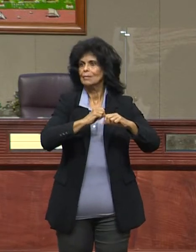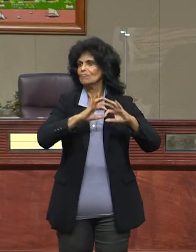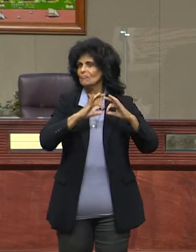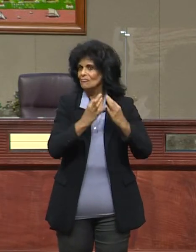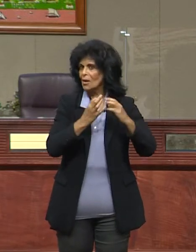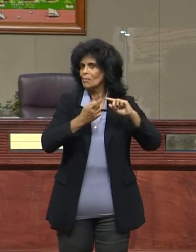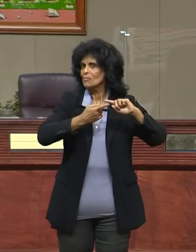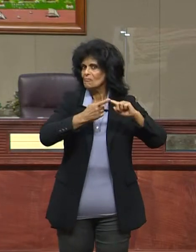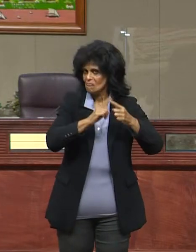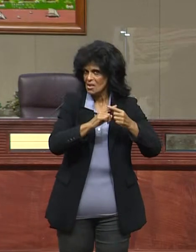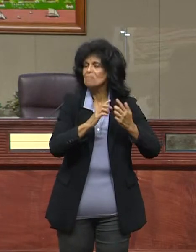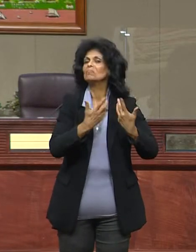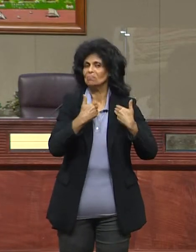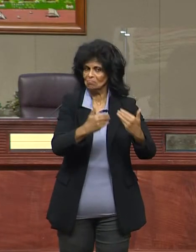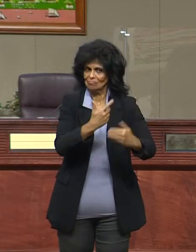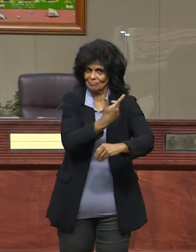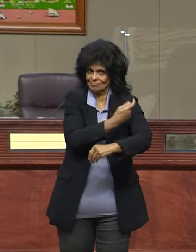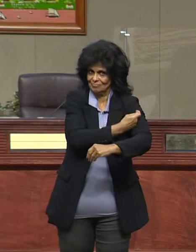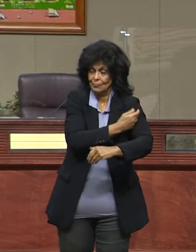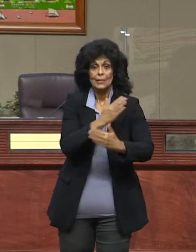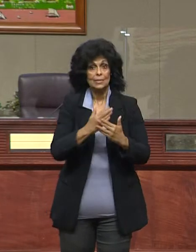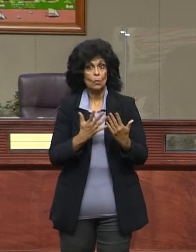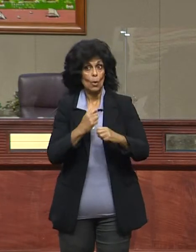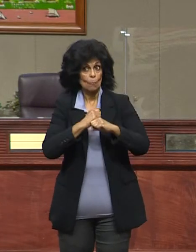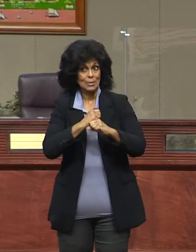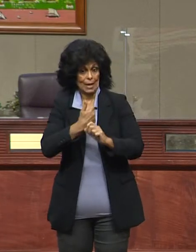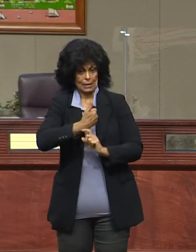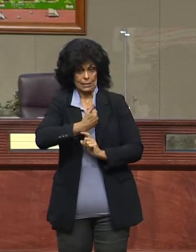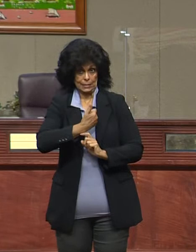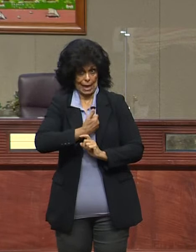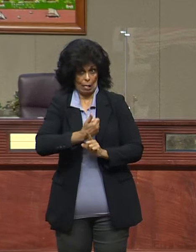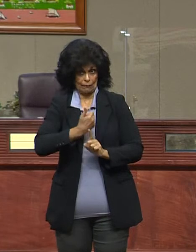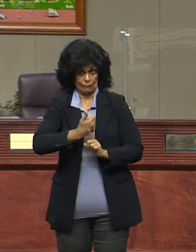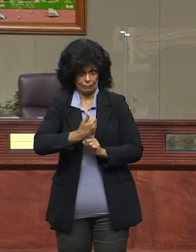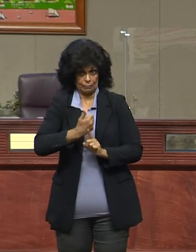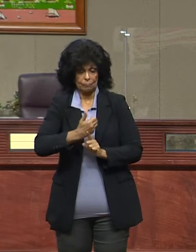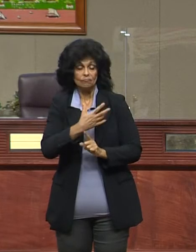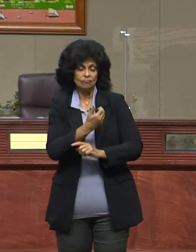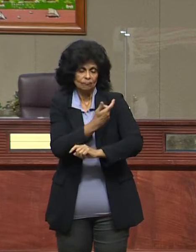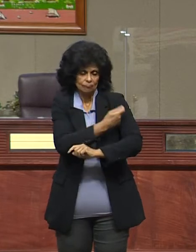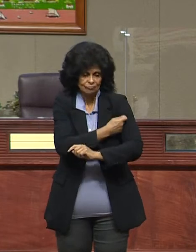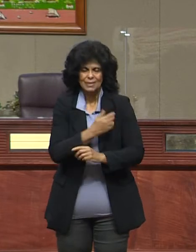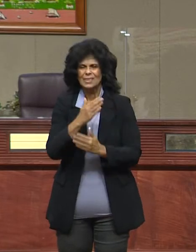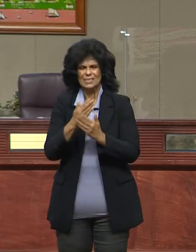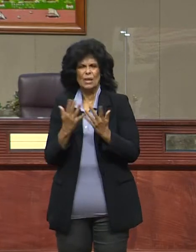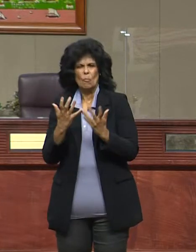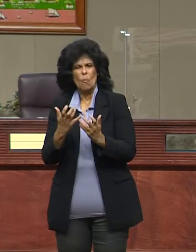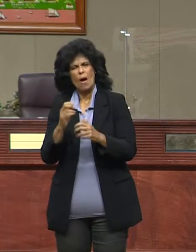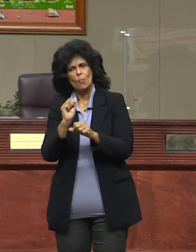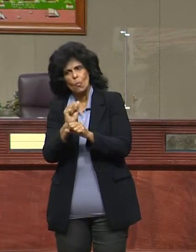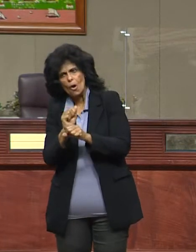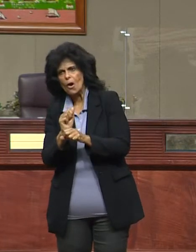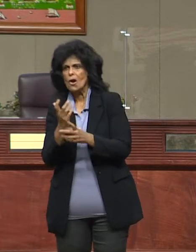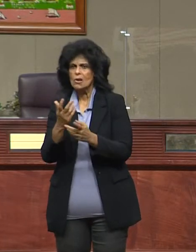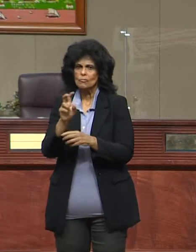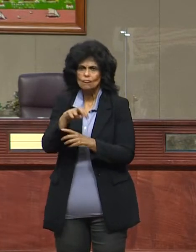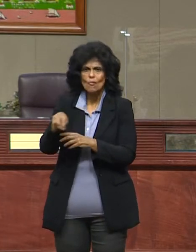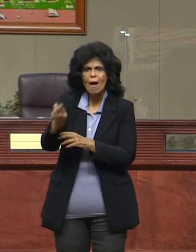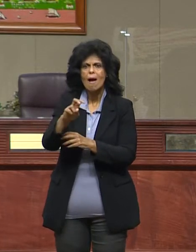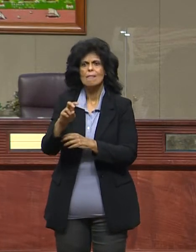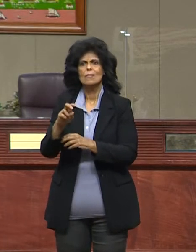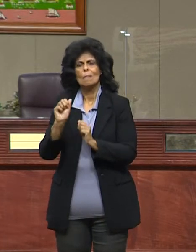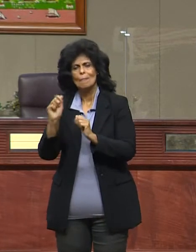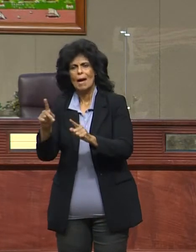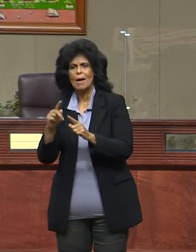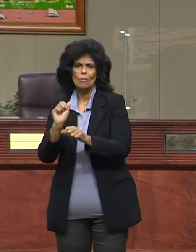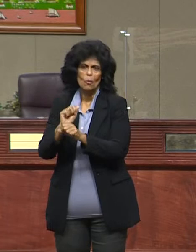want to protect themselves. Some want to travel. Some want to return to work or school. So I simply ask all of